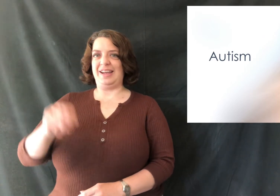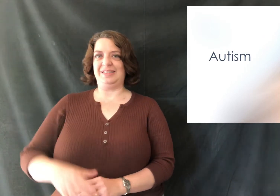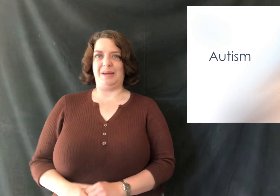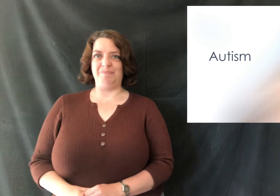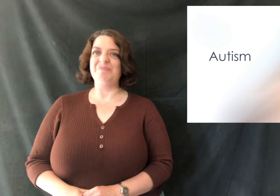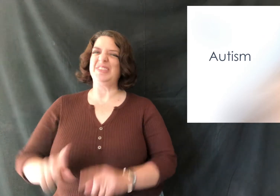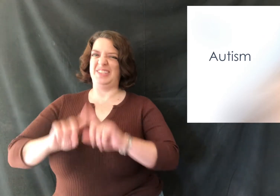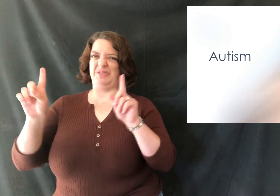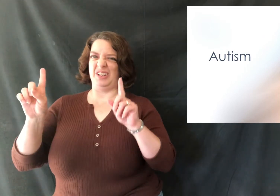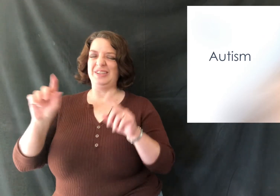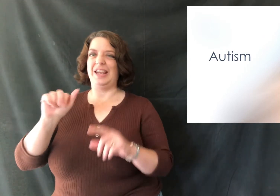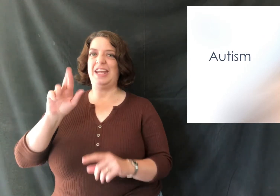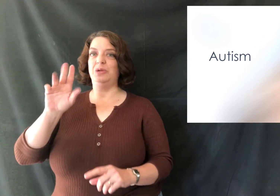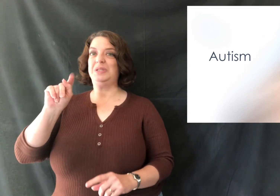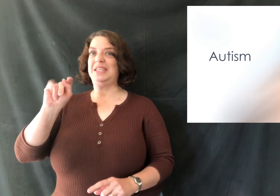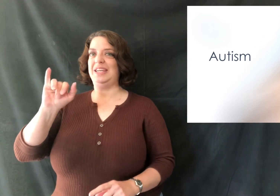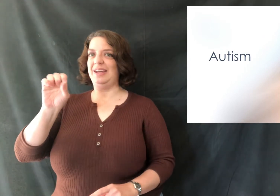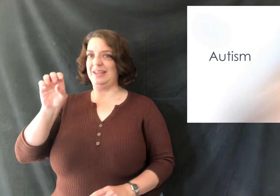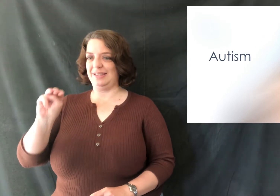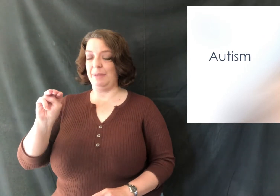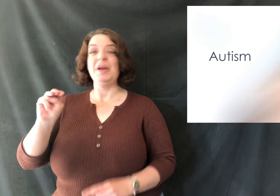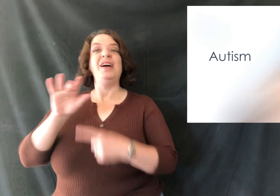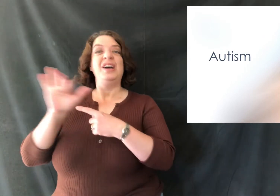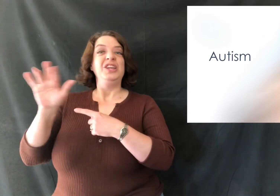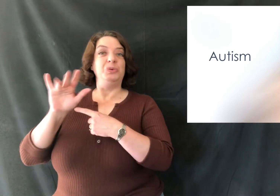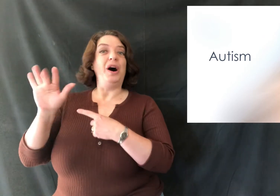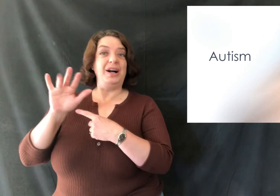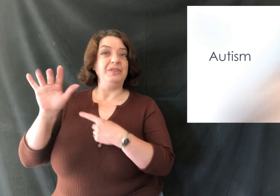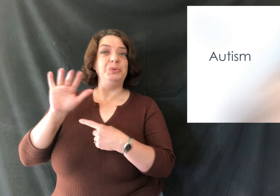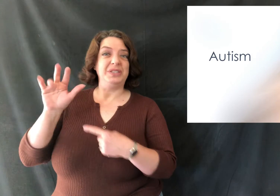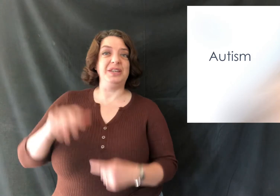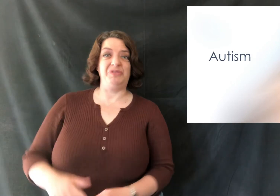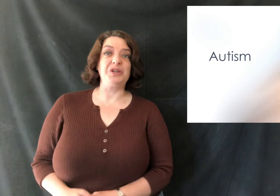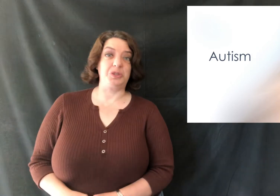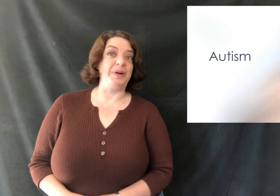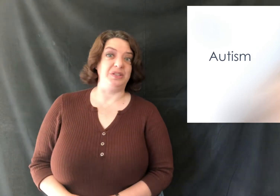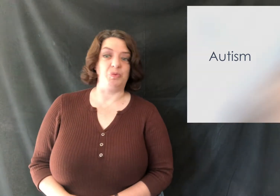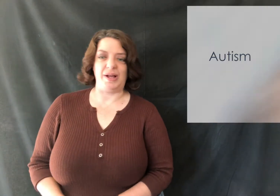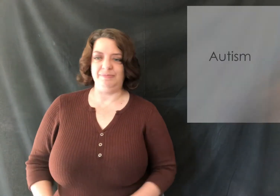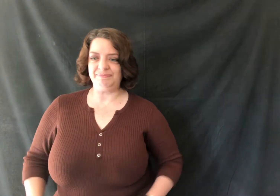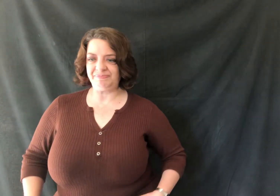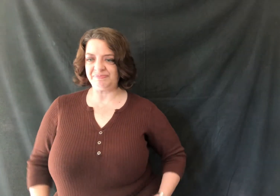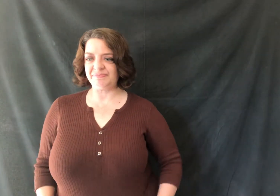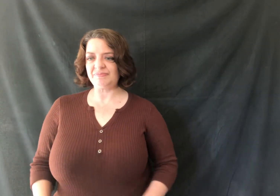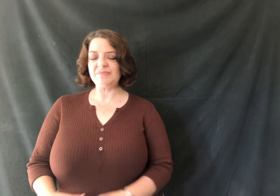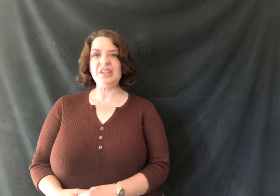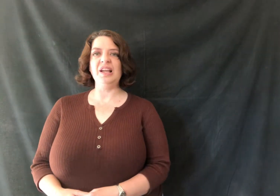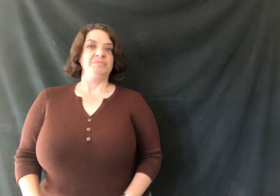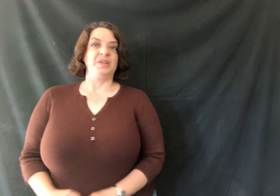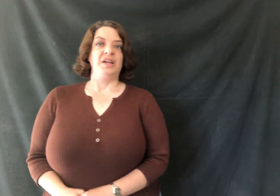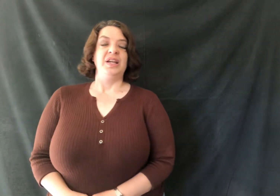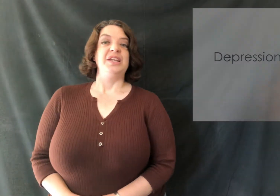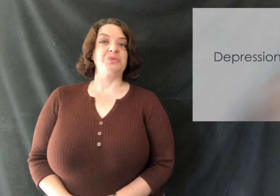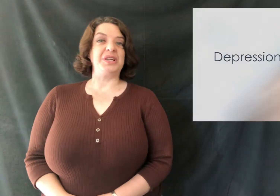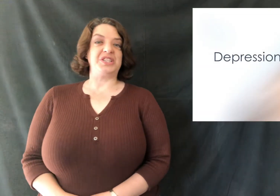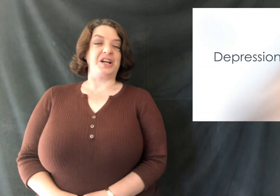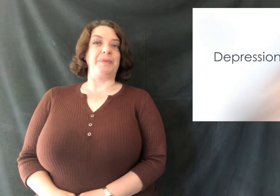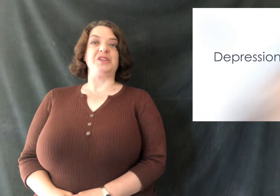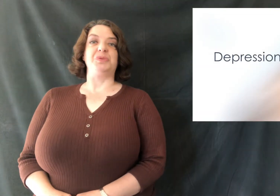A-U-D-I-S-M. This is different than A-U-T-S-I-M. You will see it finger spelled as well. Next, we're going to talk about